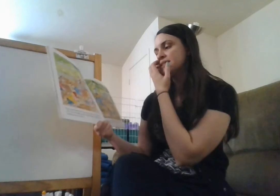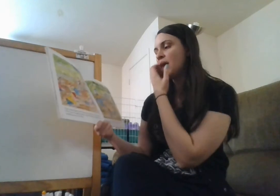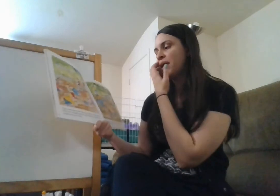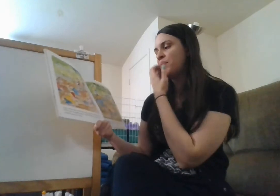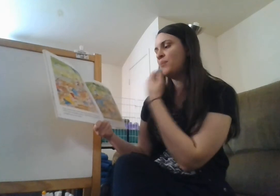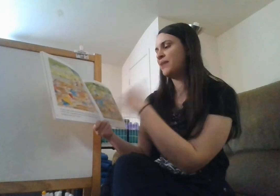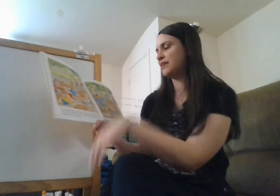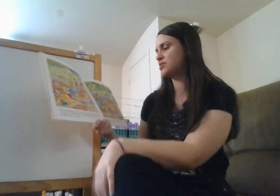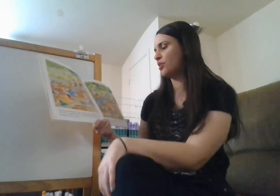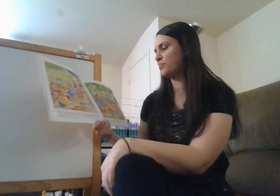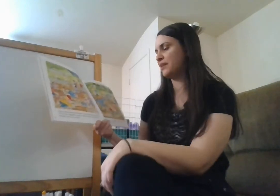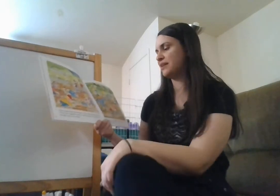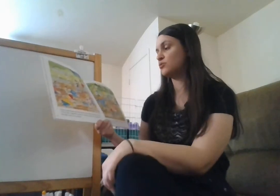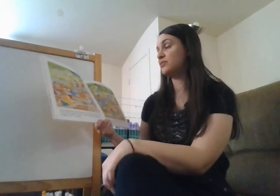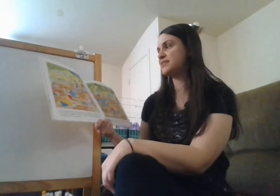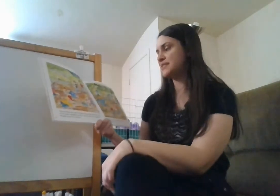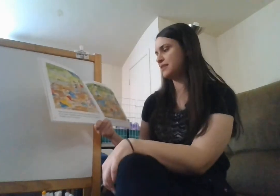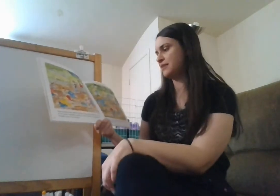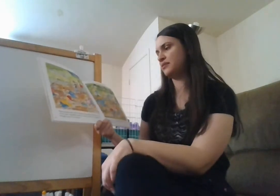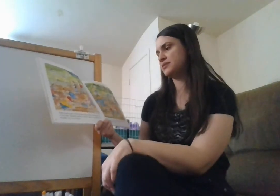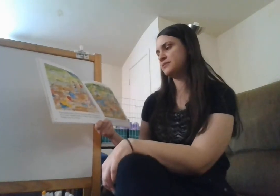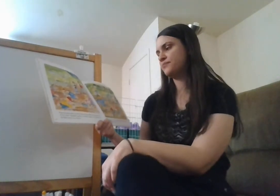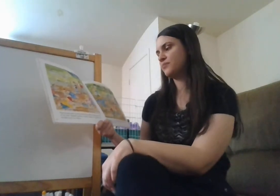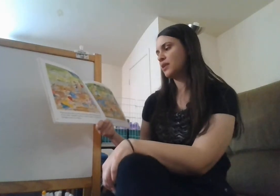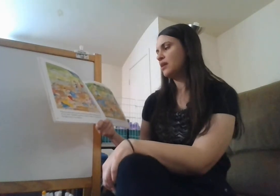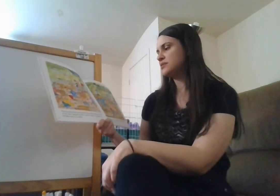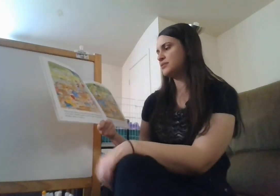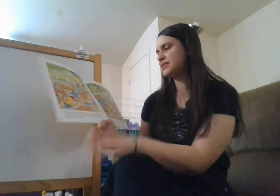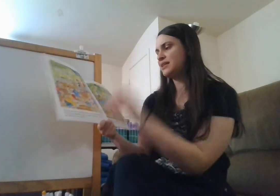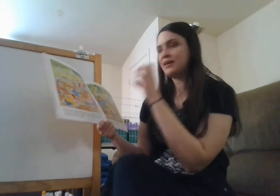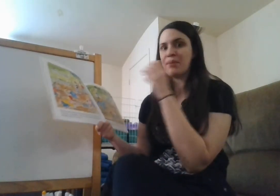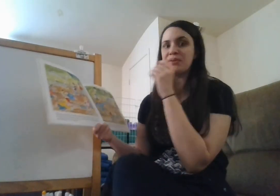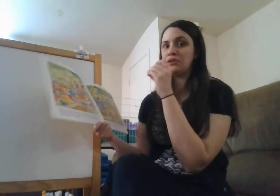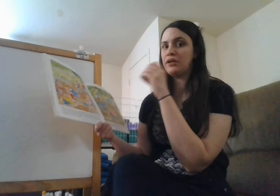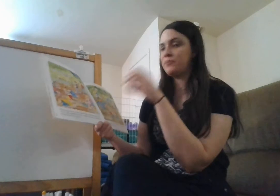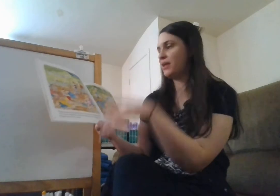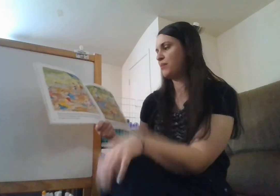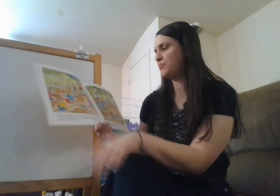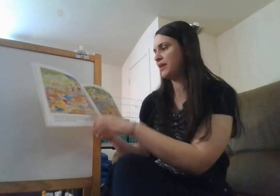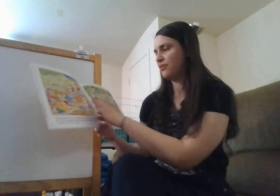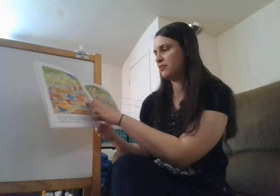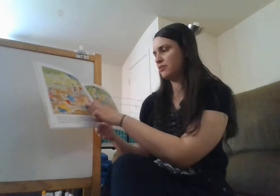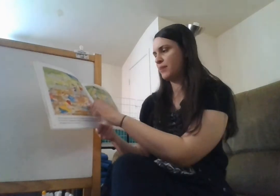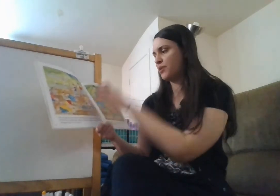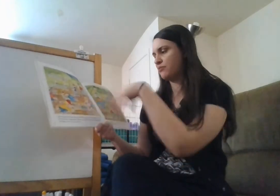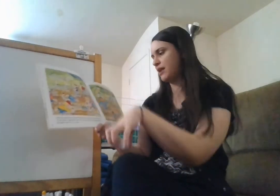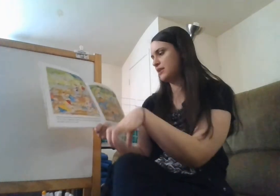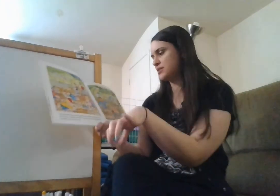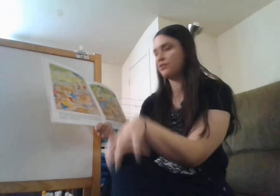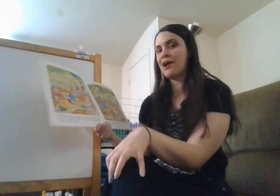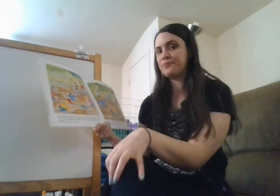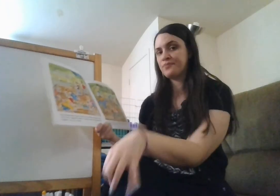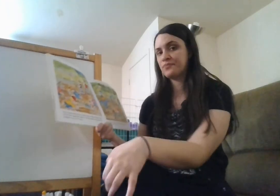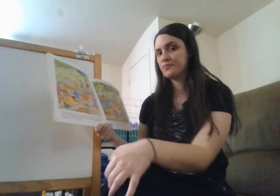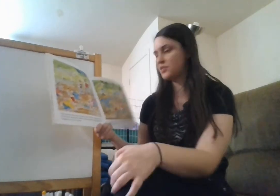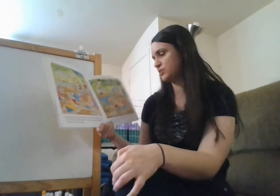Some people plant starter plants called seedlings. So seedling is our little baby plant. They put it right into the ground. So it's